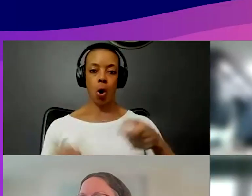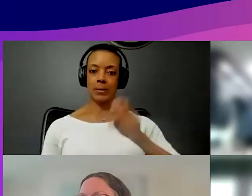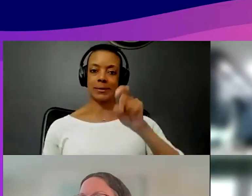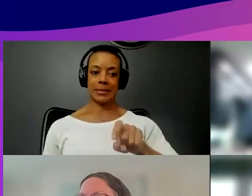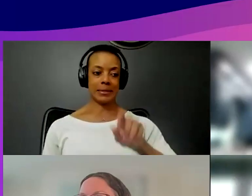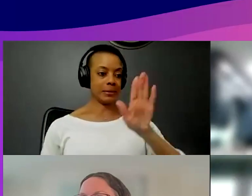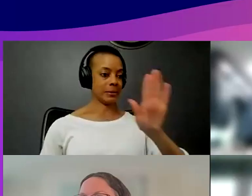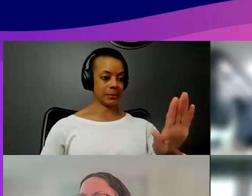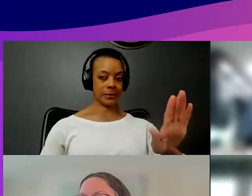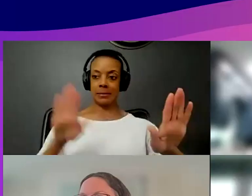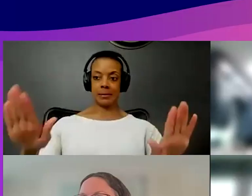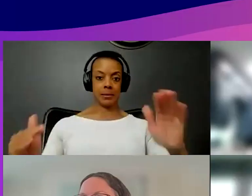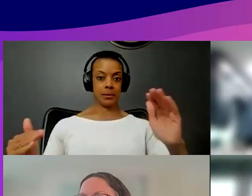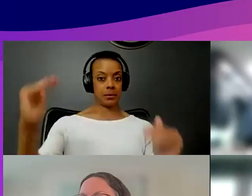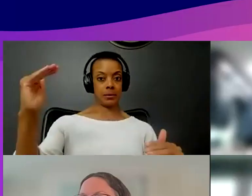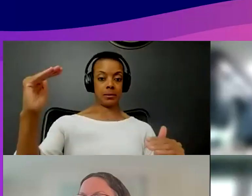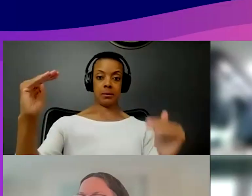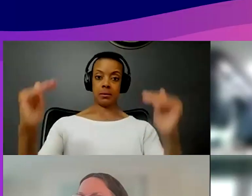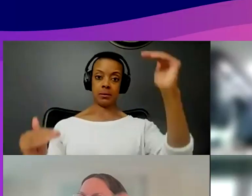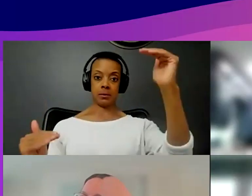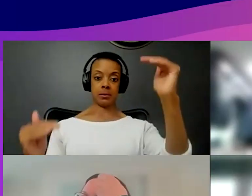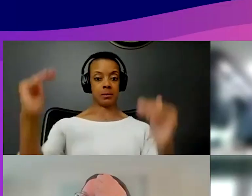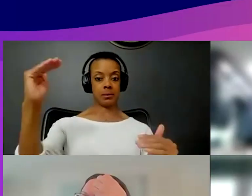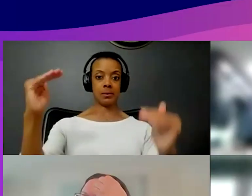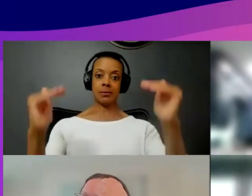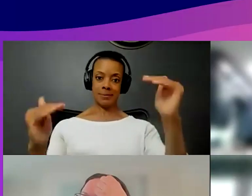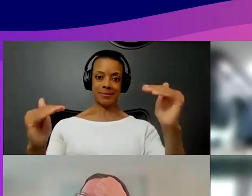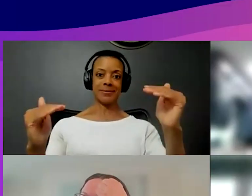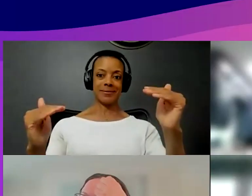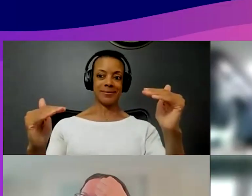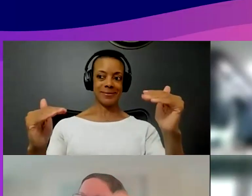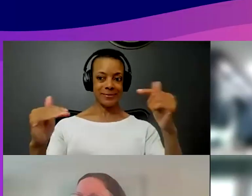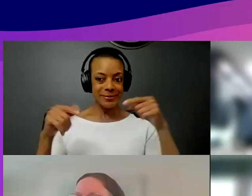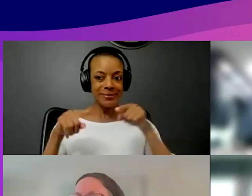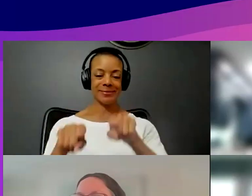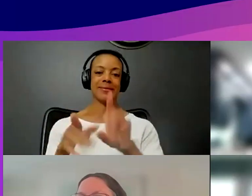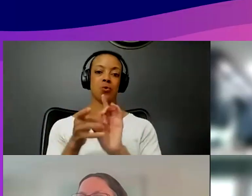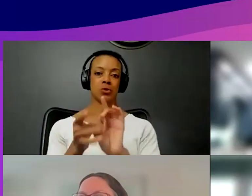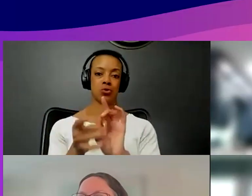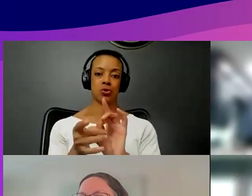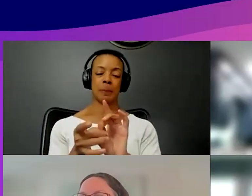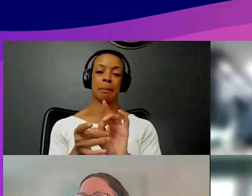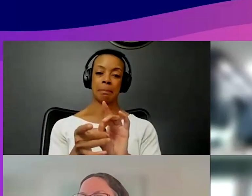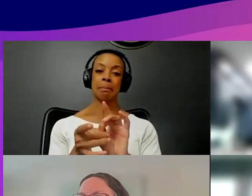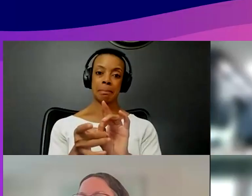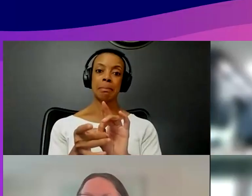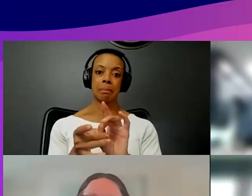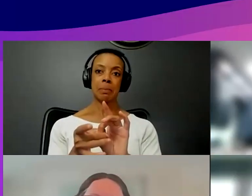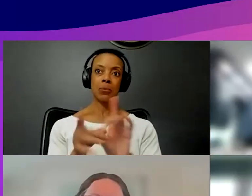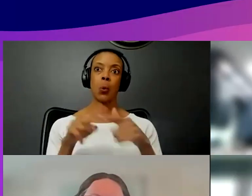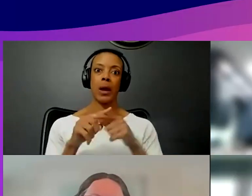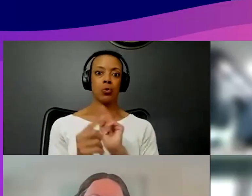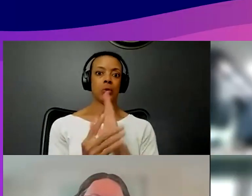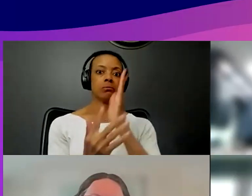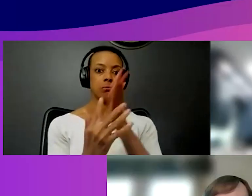power imbalances that are being created within the caregiving relationship when you are intervening in these types